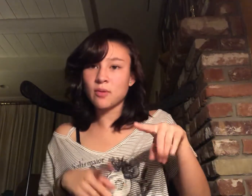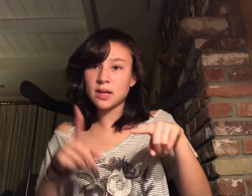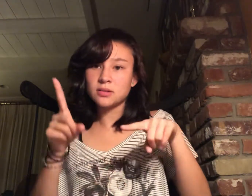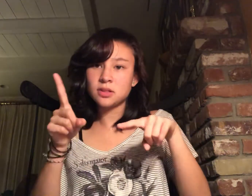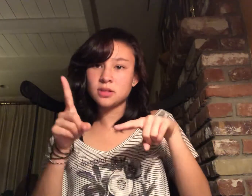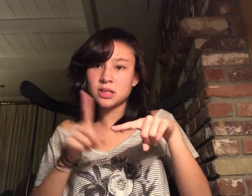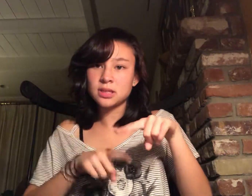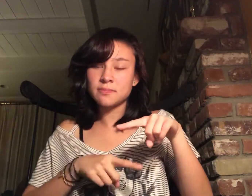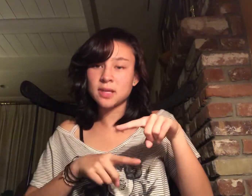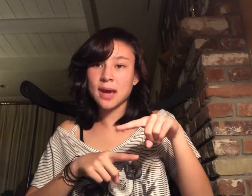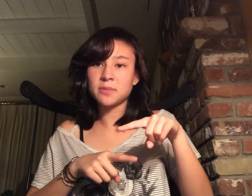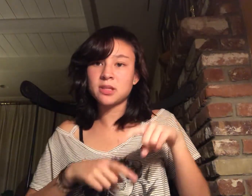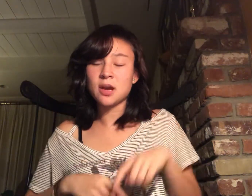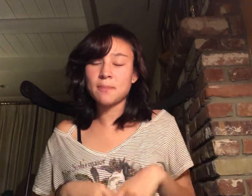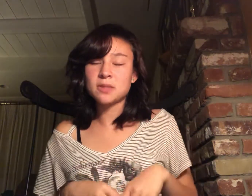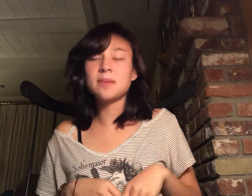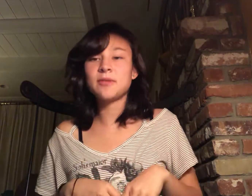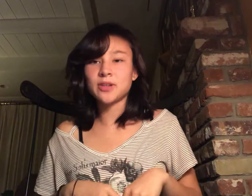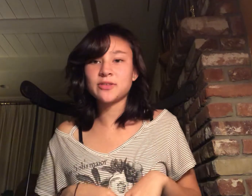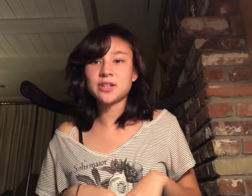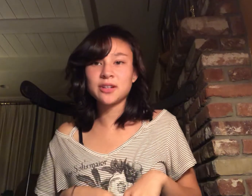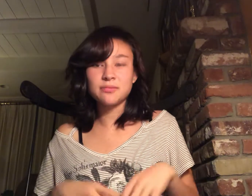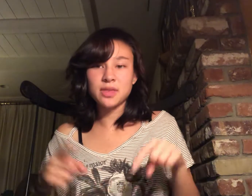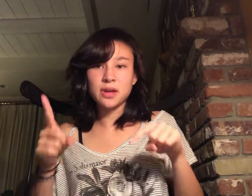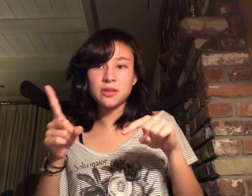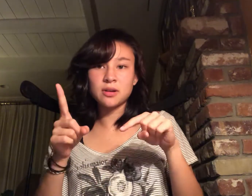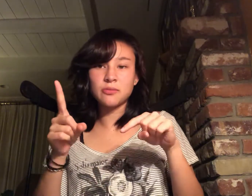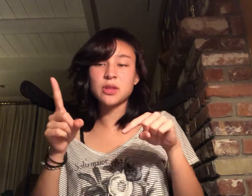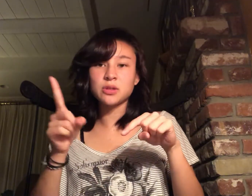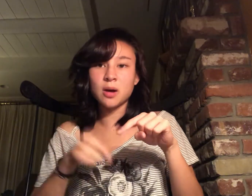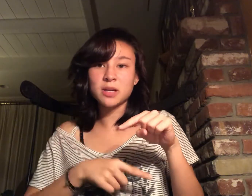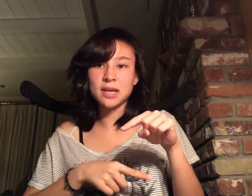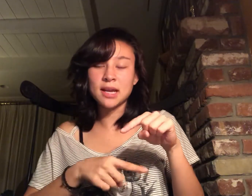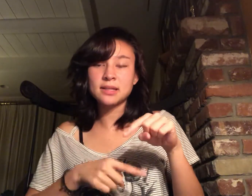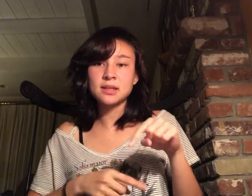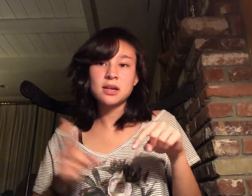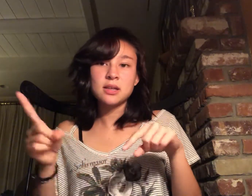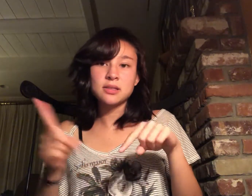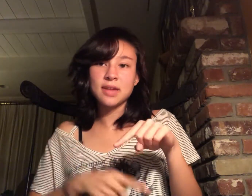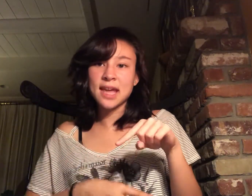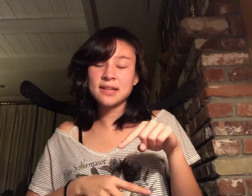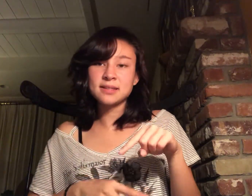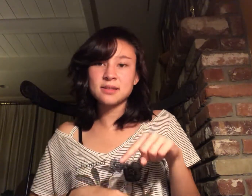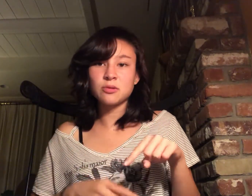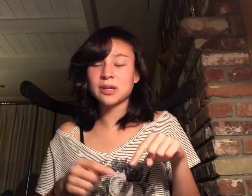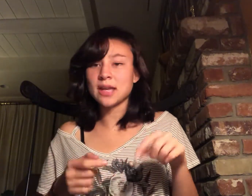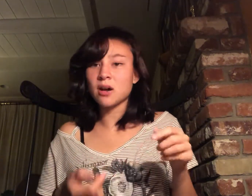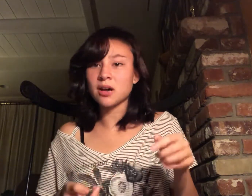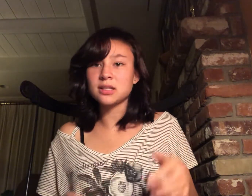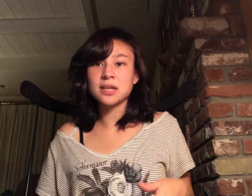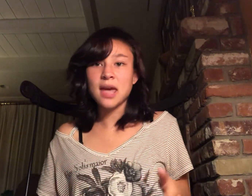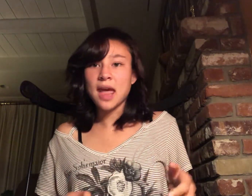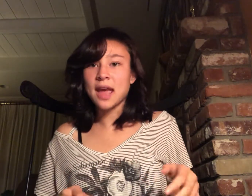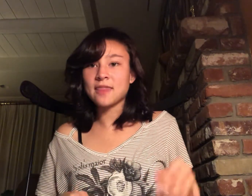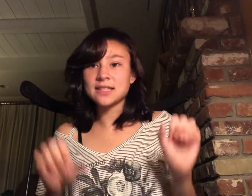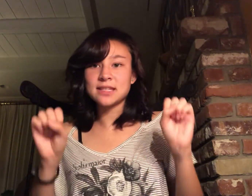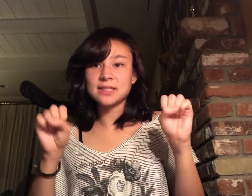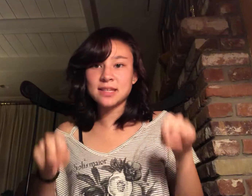one. You just tap the tip of your finger with your dominant hand. So can't or cannot, and this is